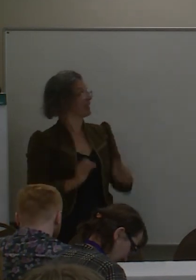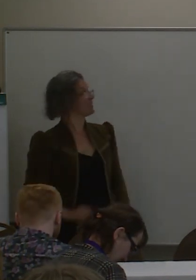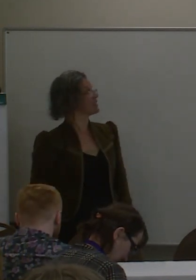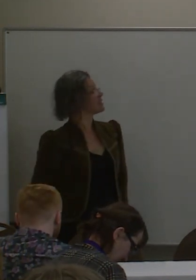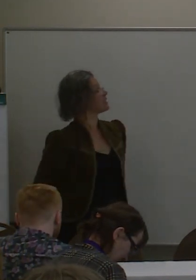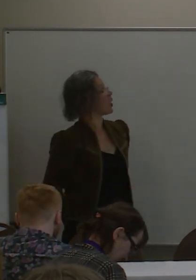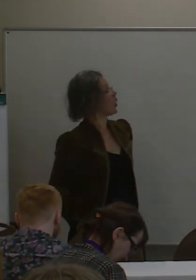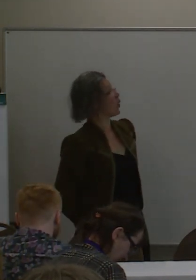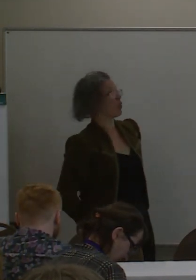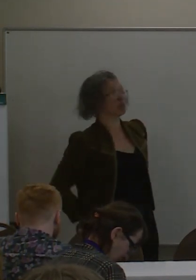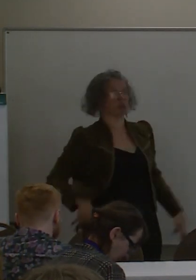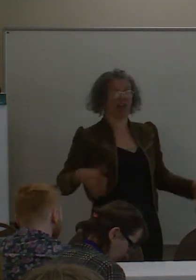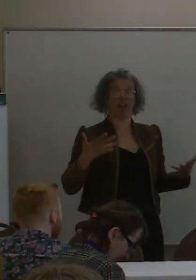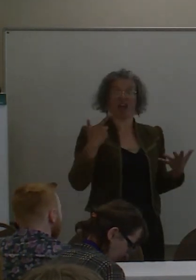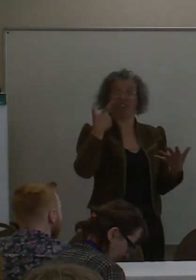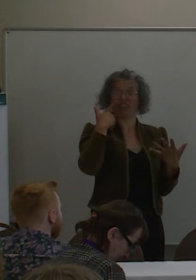And I think I'm there.